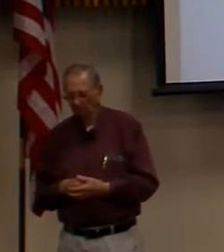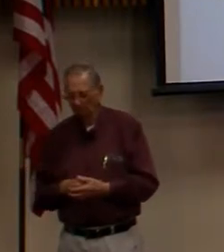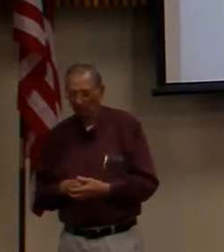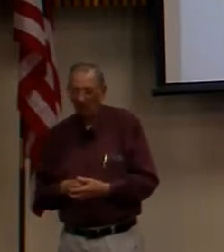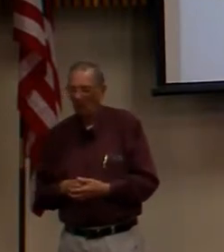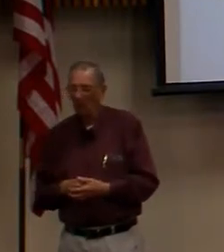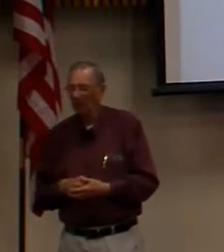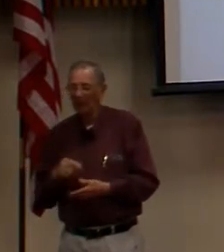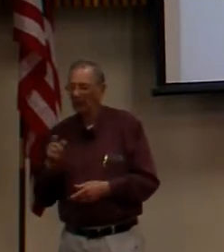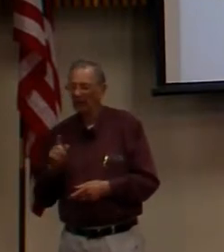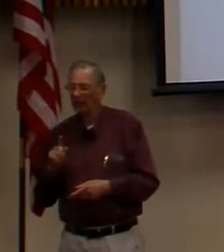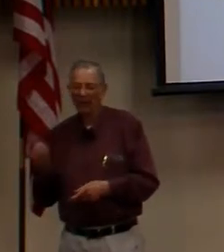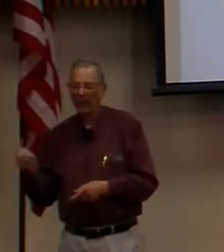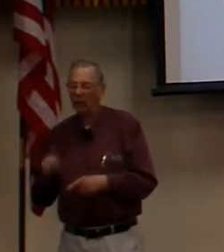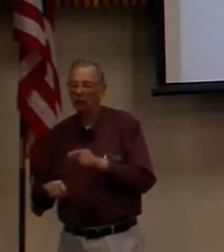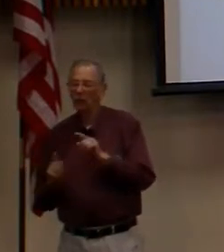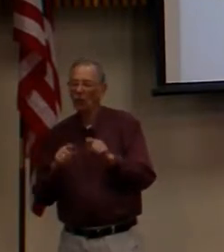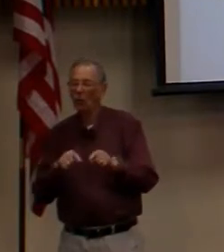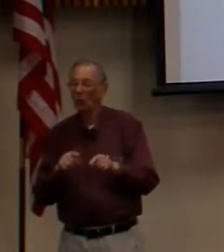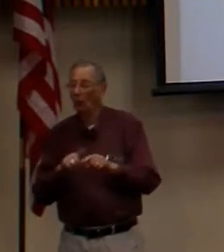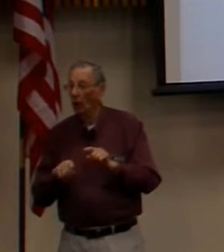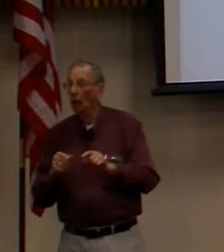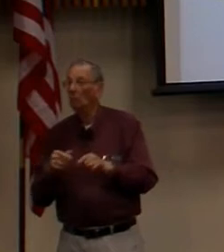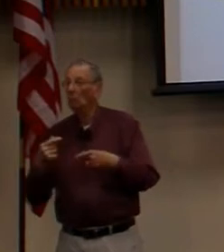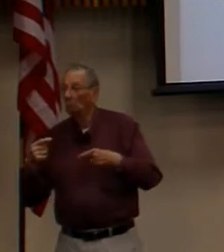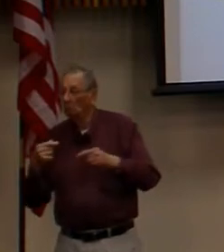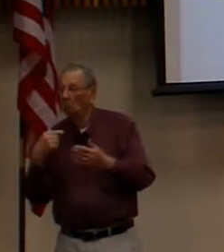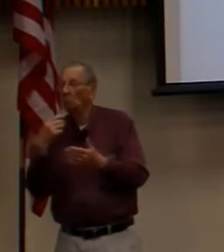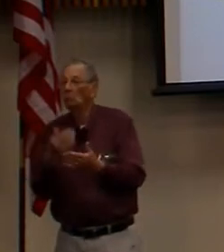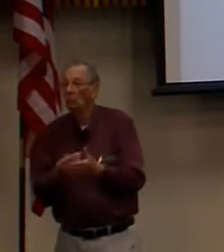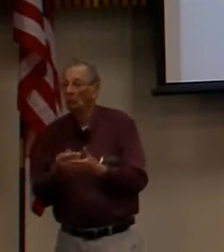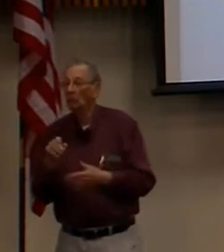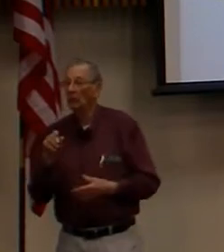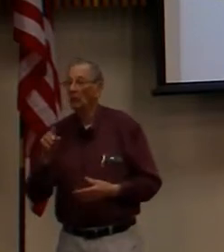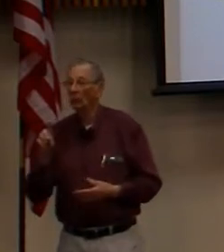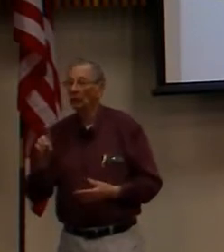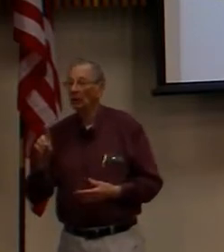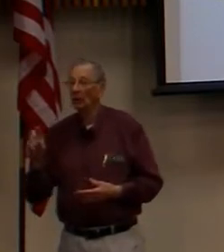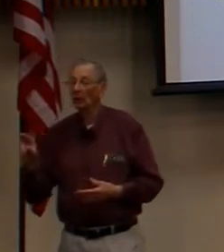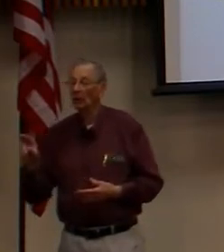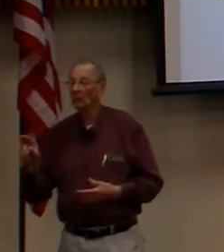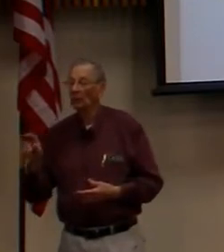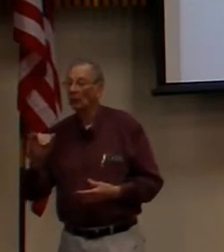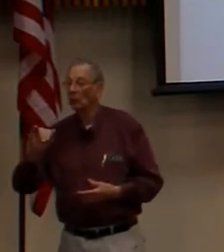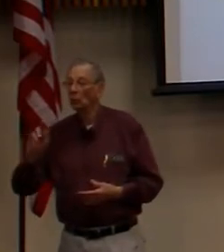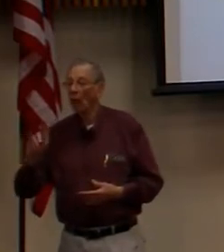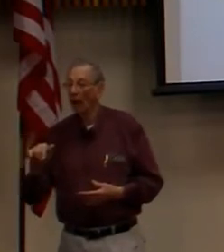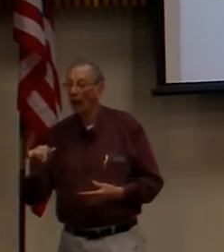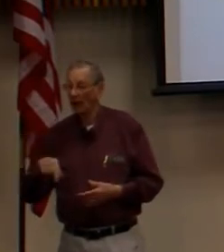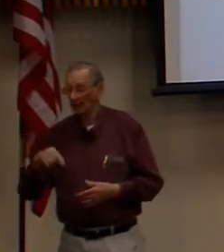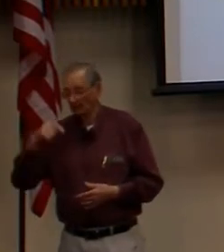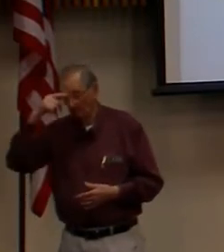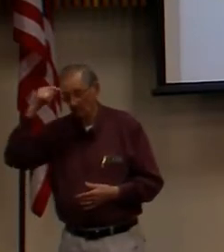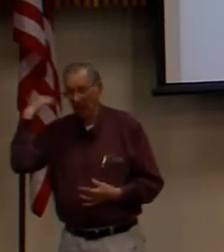that they couldn't make. But we did make it to the Dominican in July this